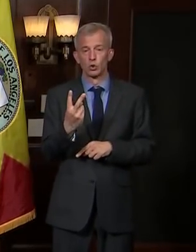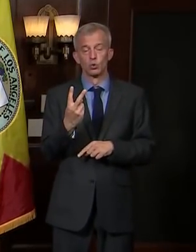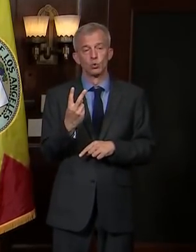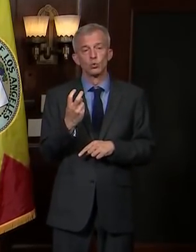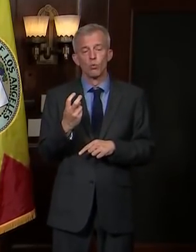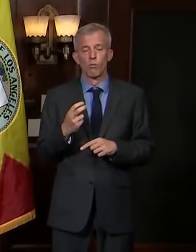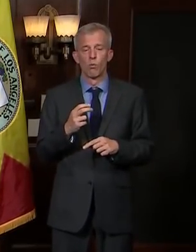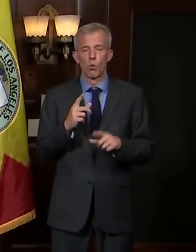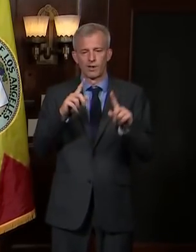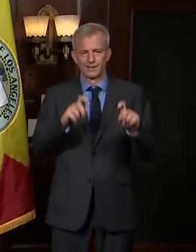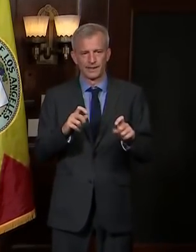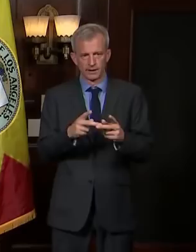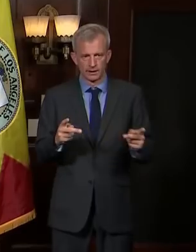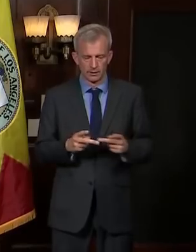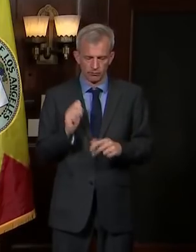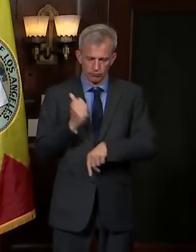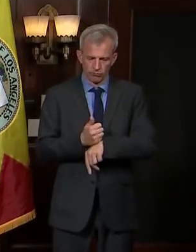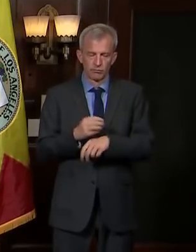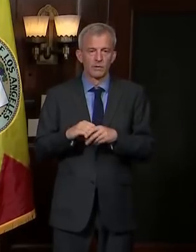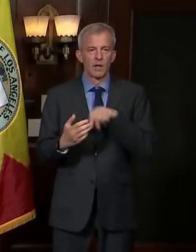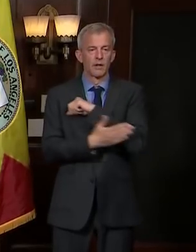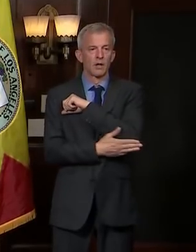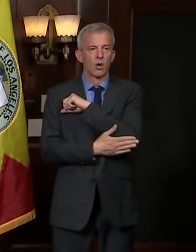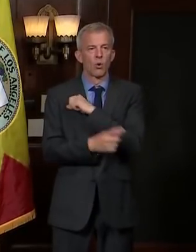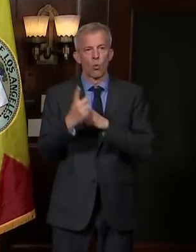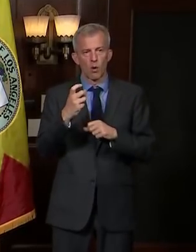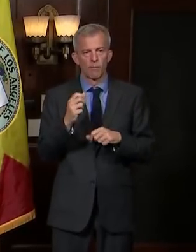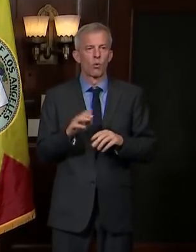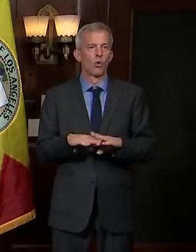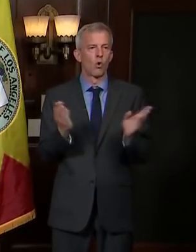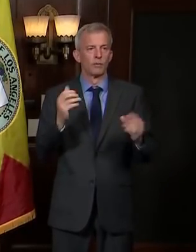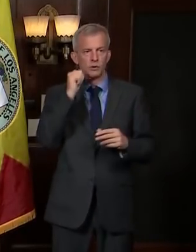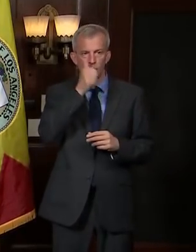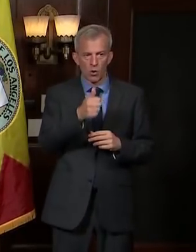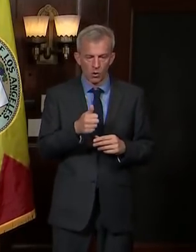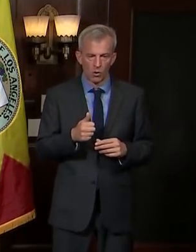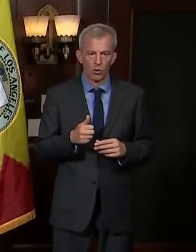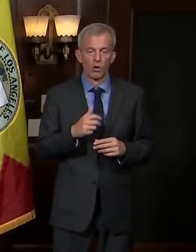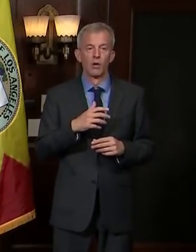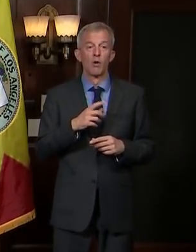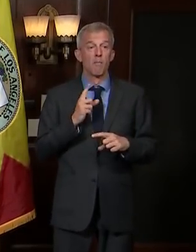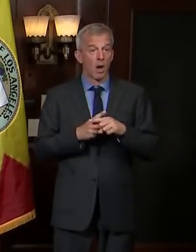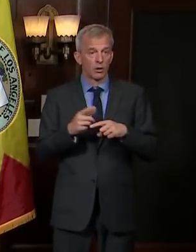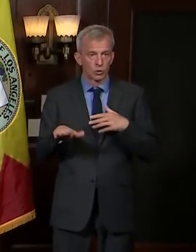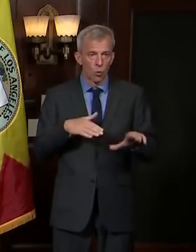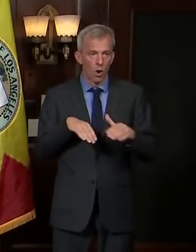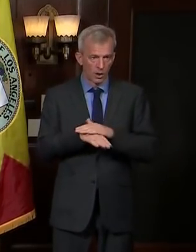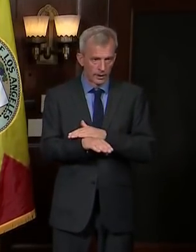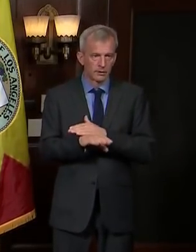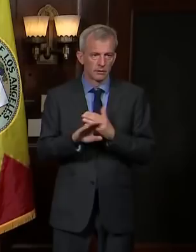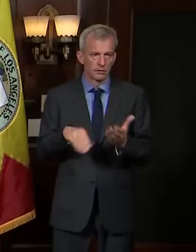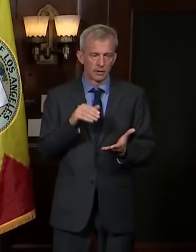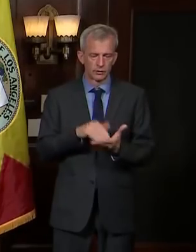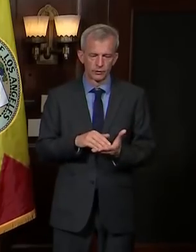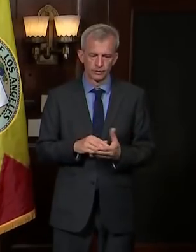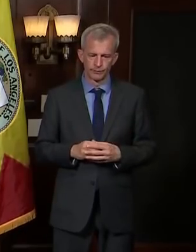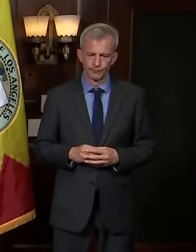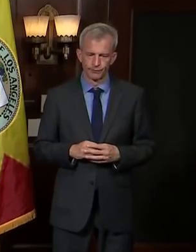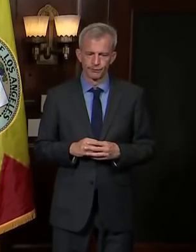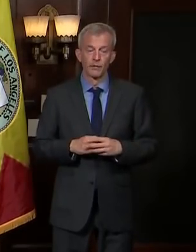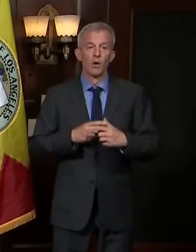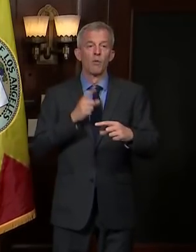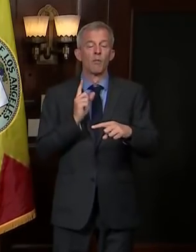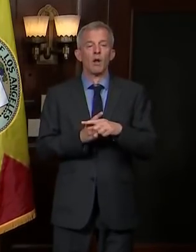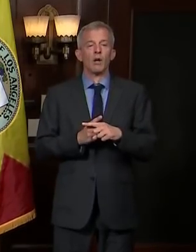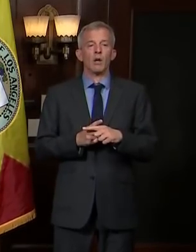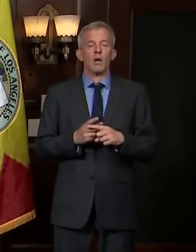in the county. Another one will open up tomorrow, and a walk-in center as well. And I'd like to lay out the extent which we've ramped this